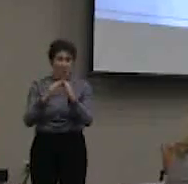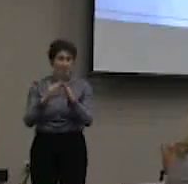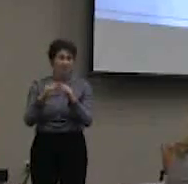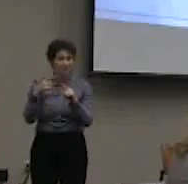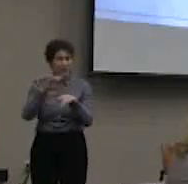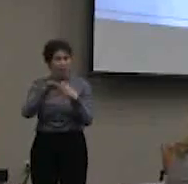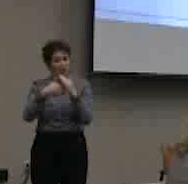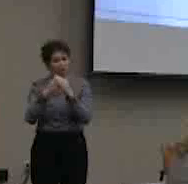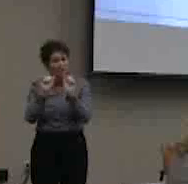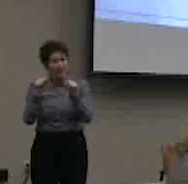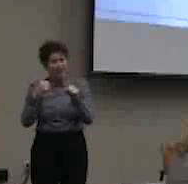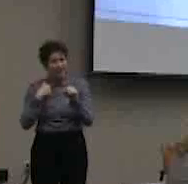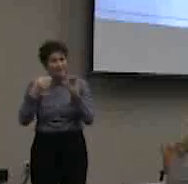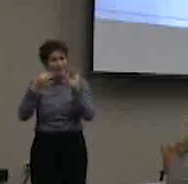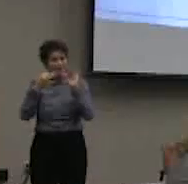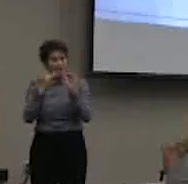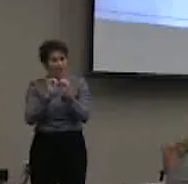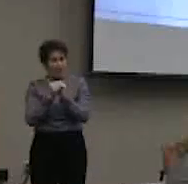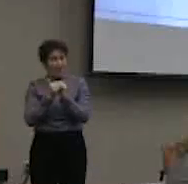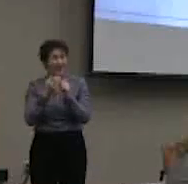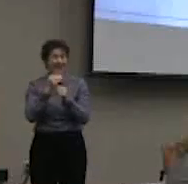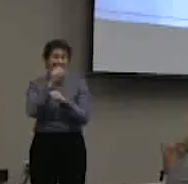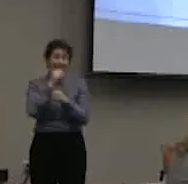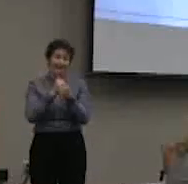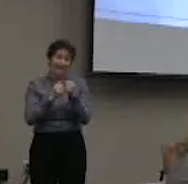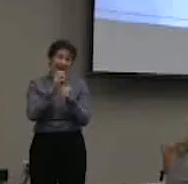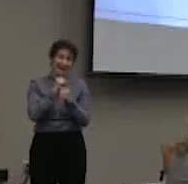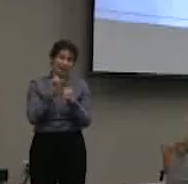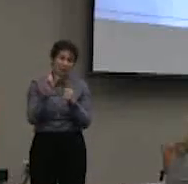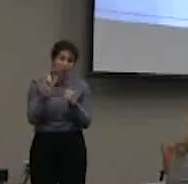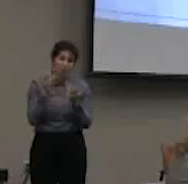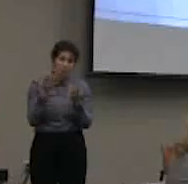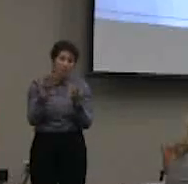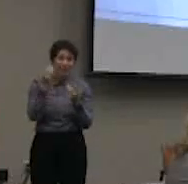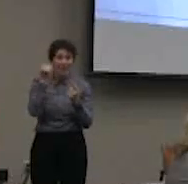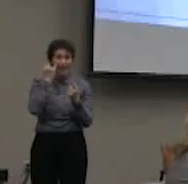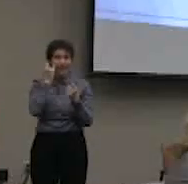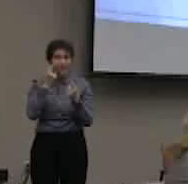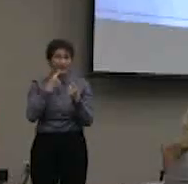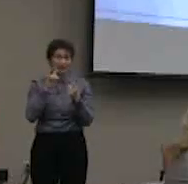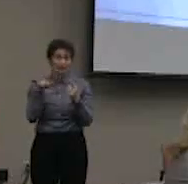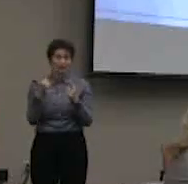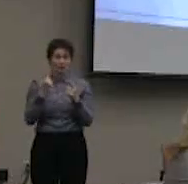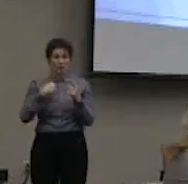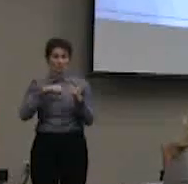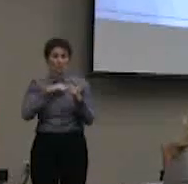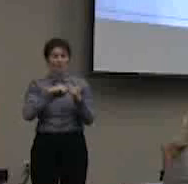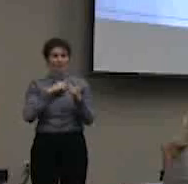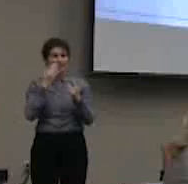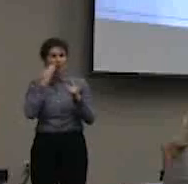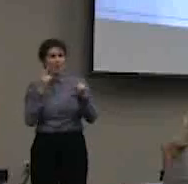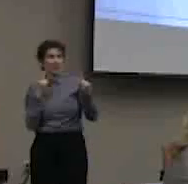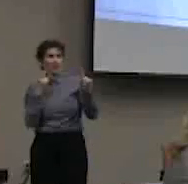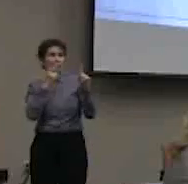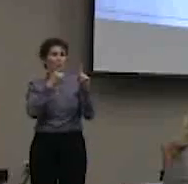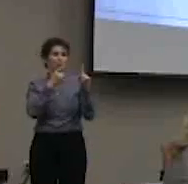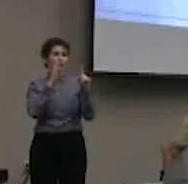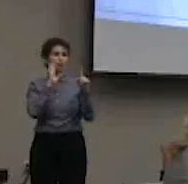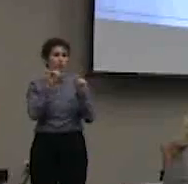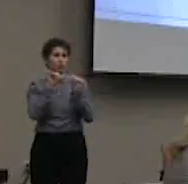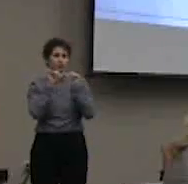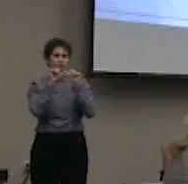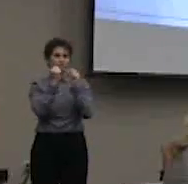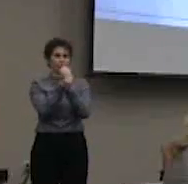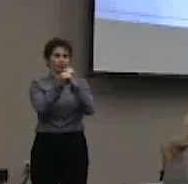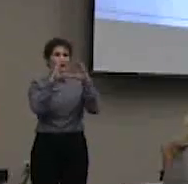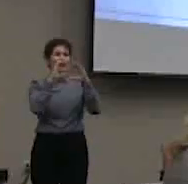age. Because if we just say the goal is to expand access to quality early care and education,